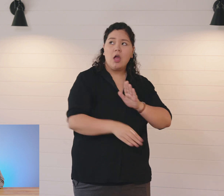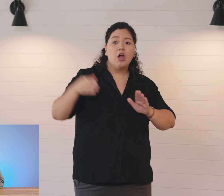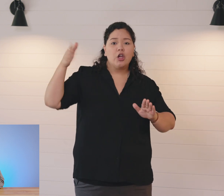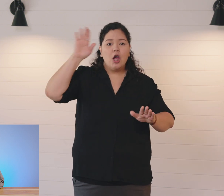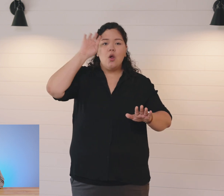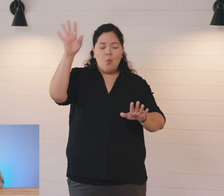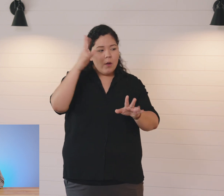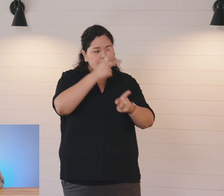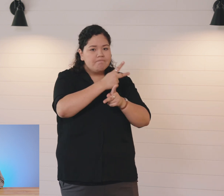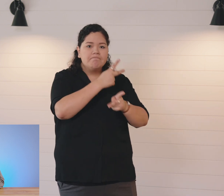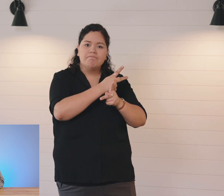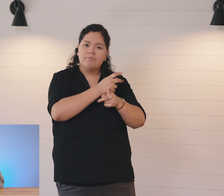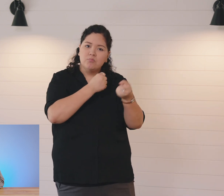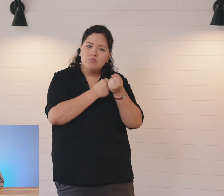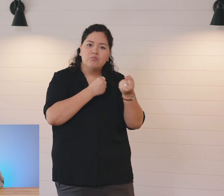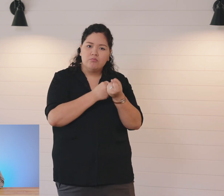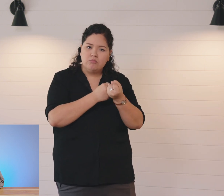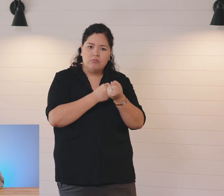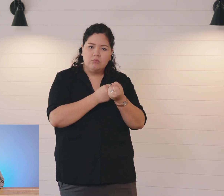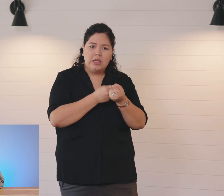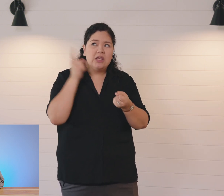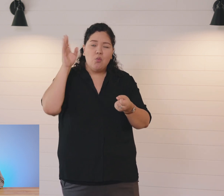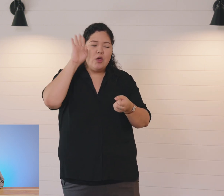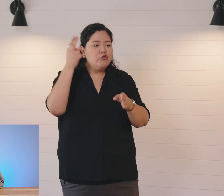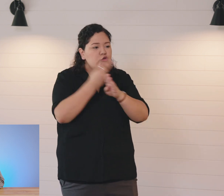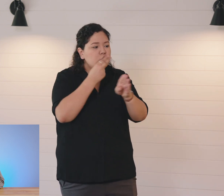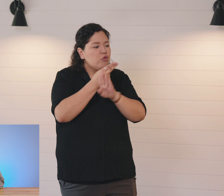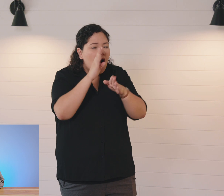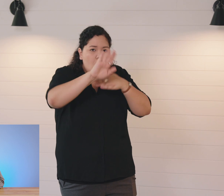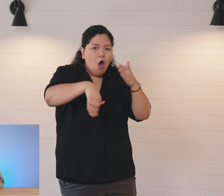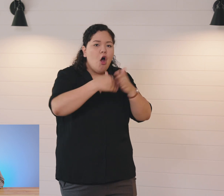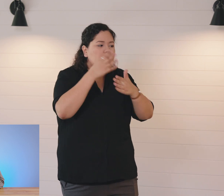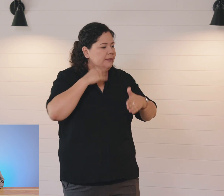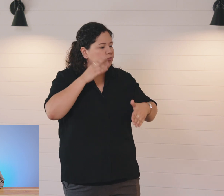nothing in your life that he will not use for your good.